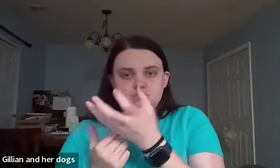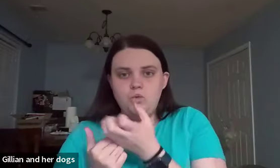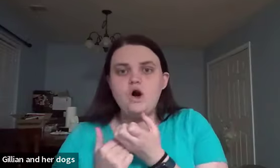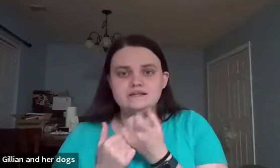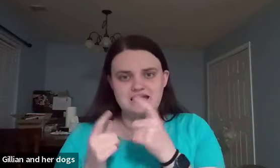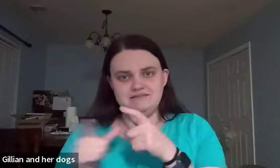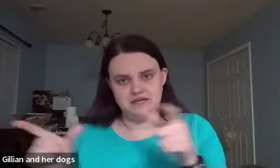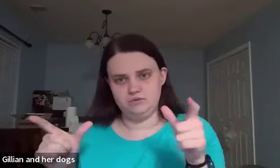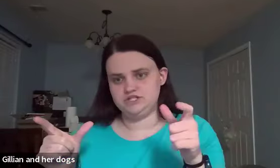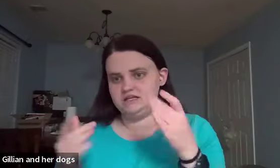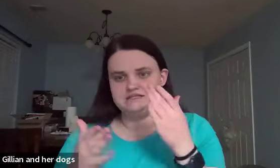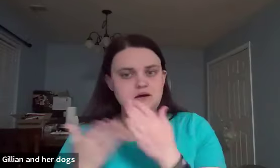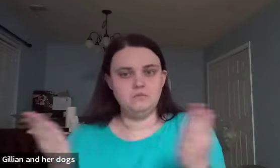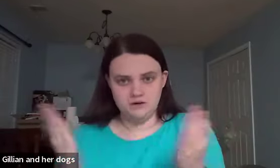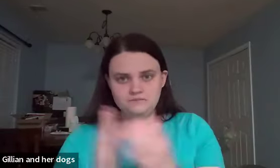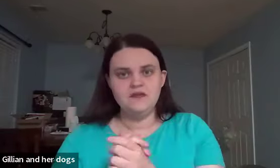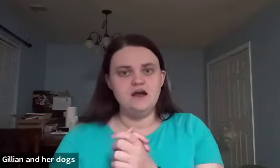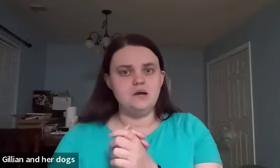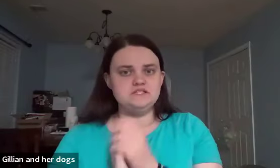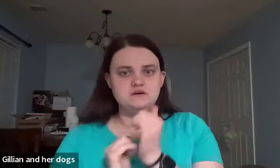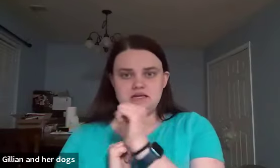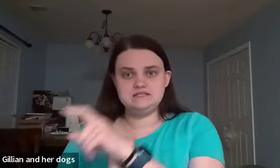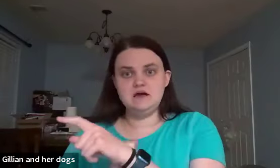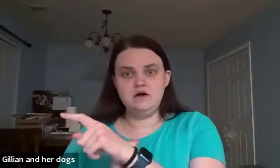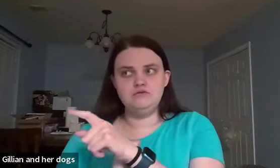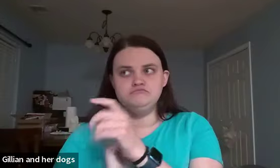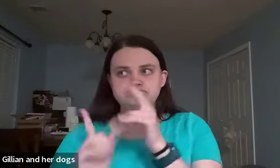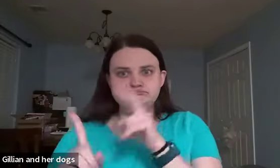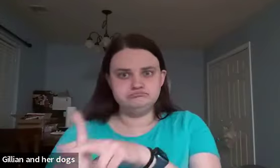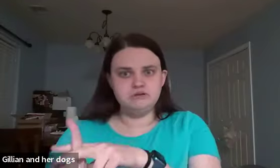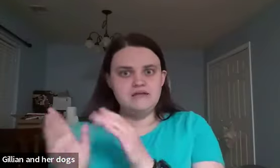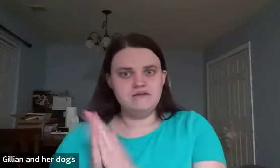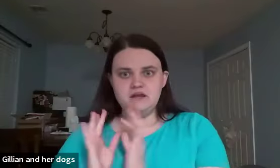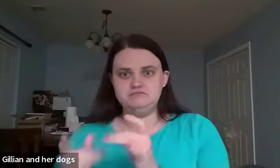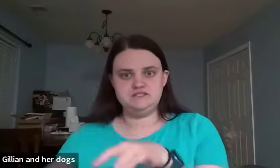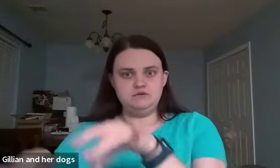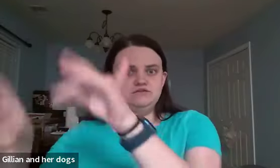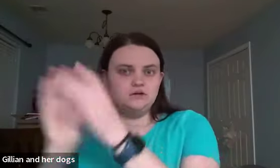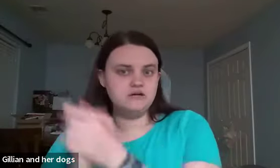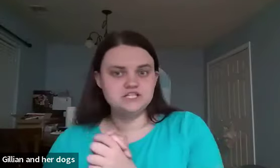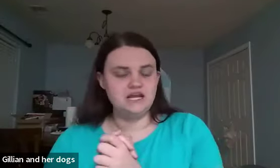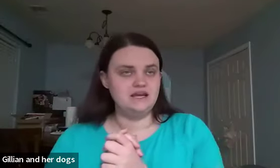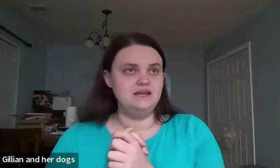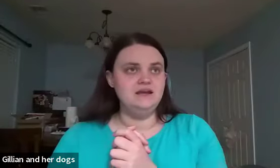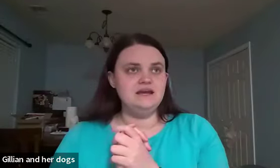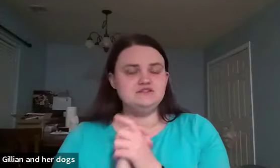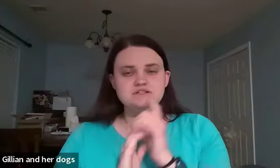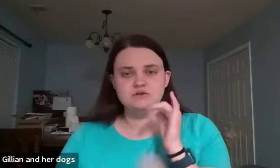just wants that language somewhere. And so ASL apply that there still would flourish. And it's always cool. We